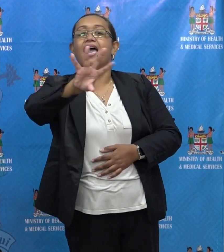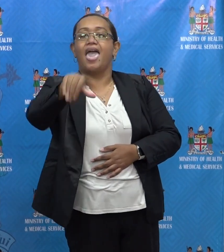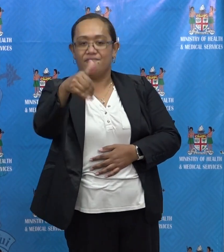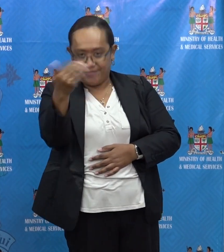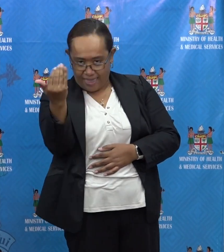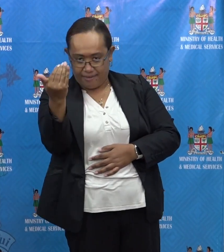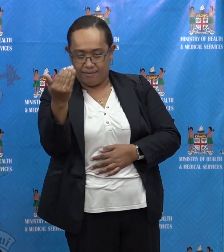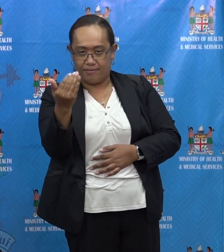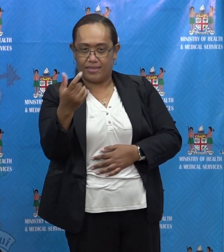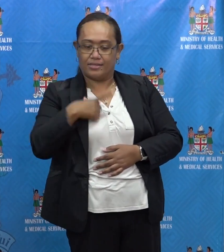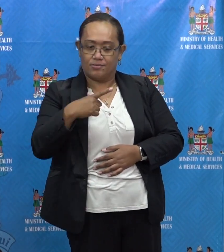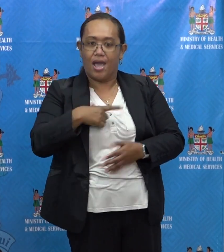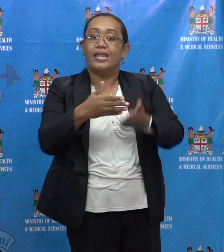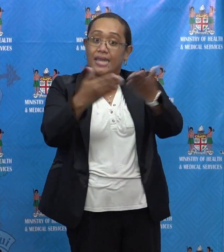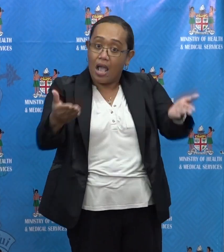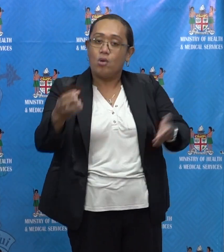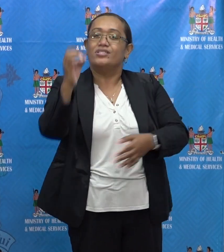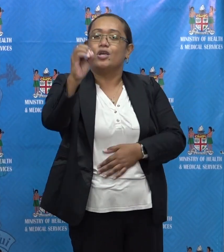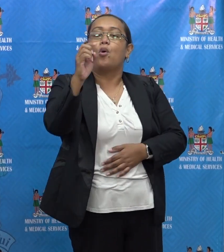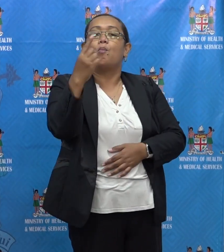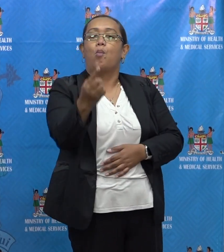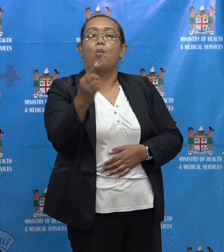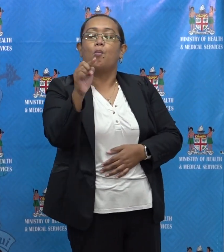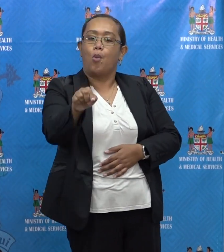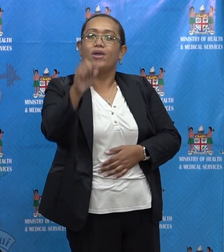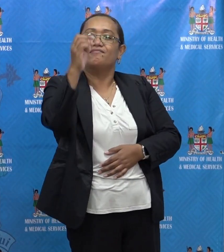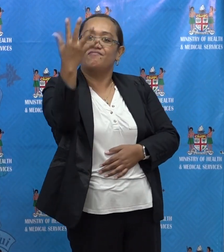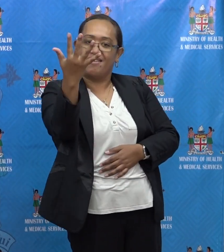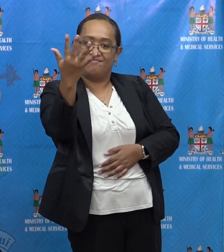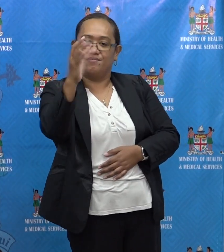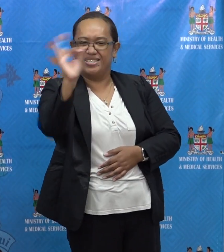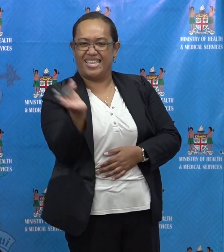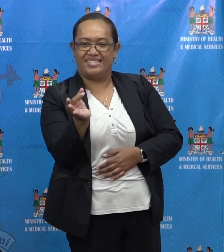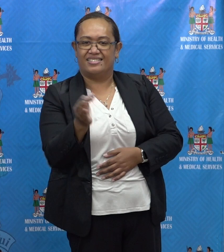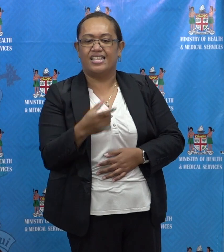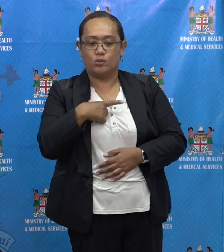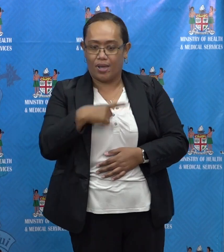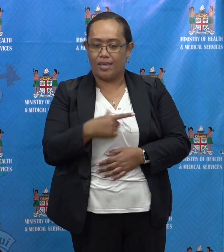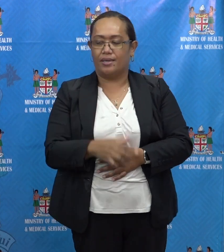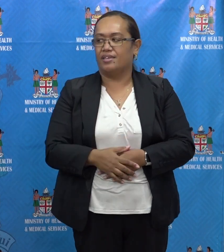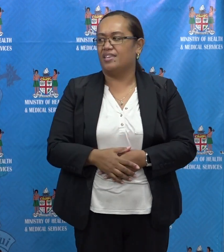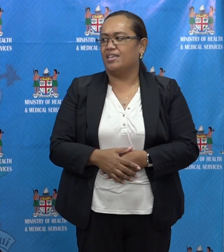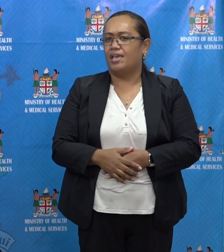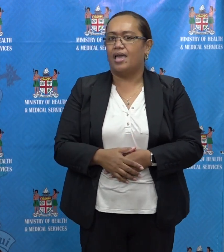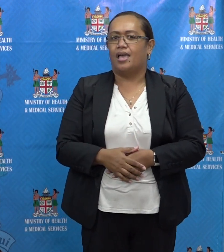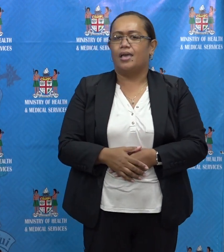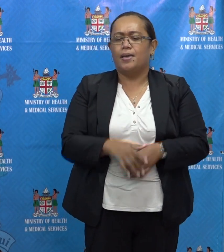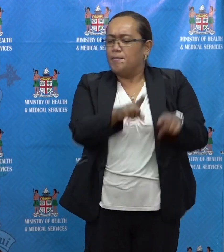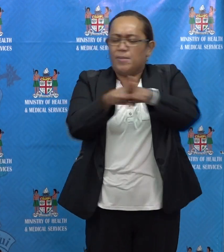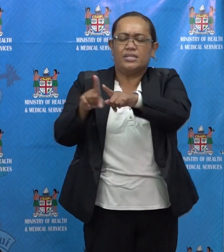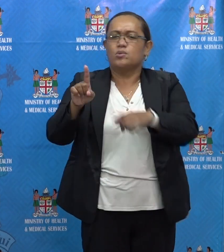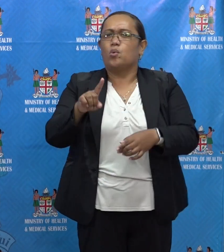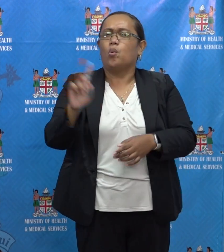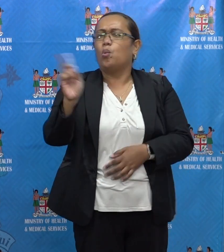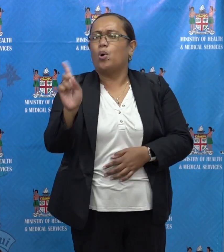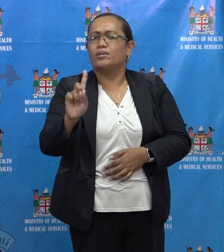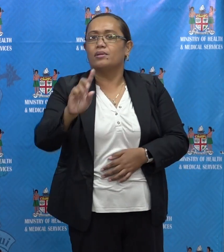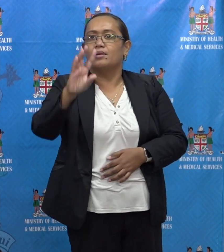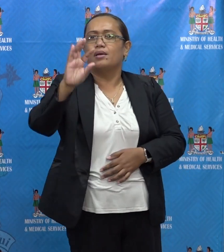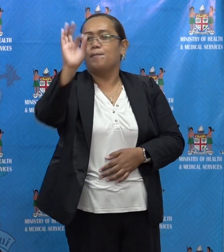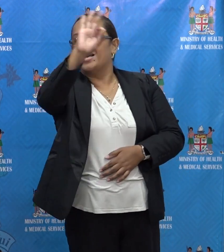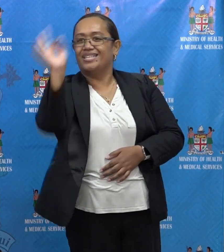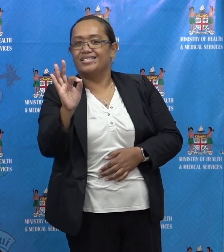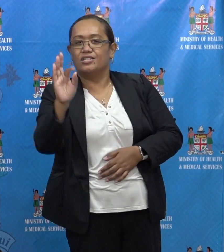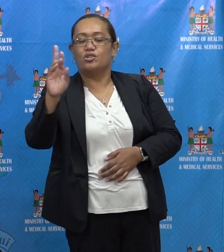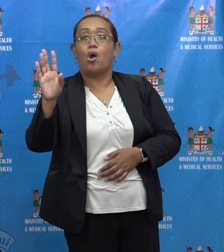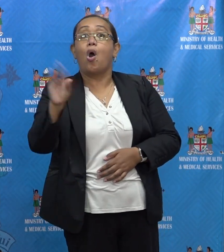at 0.5%. That test positivity essentially is the percentage of positives we get out of the total testing